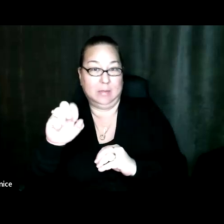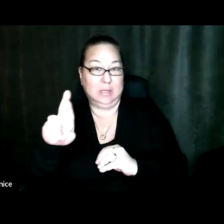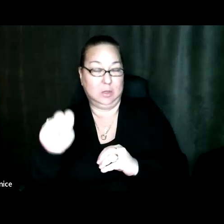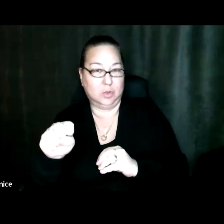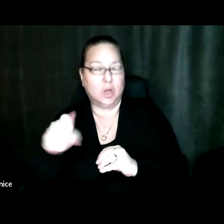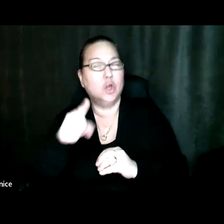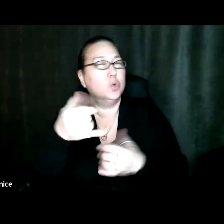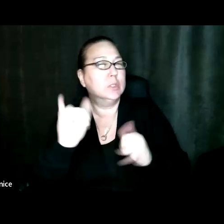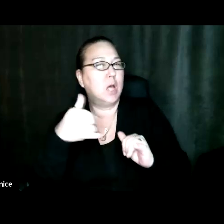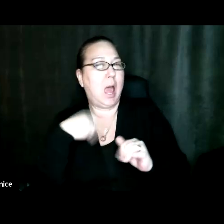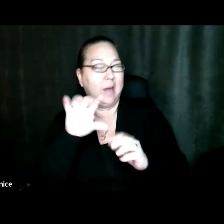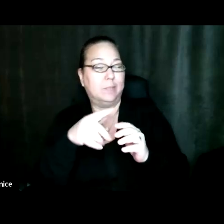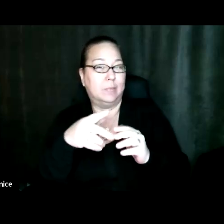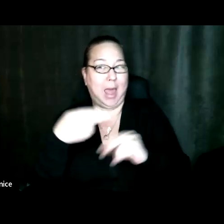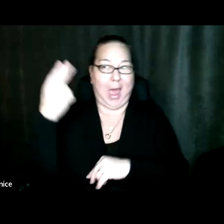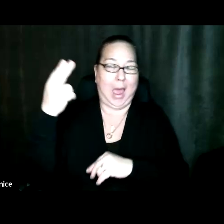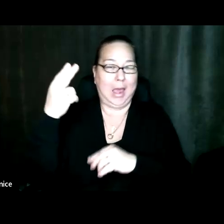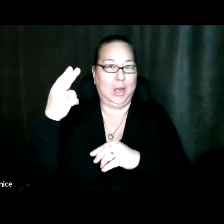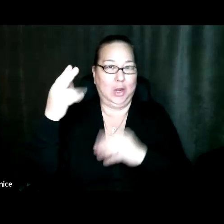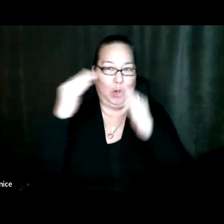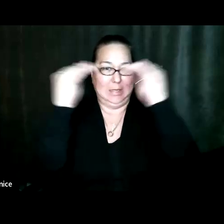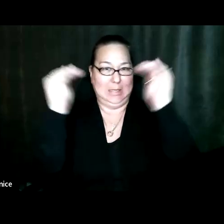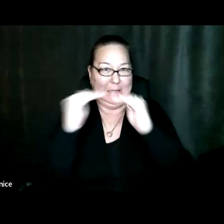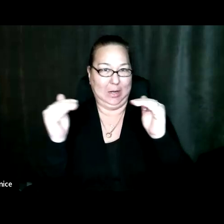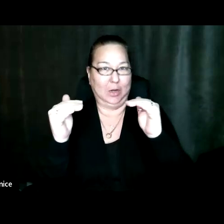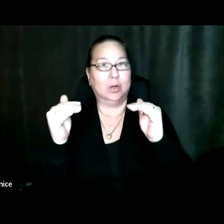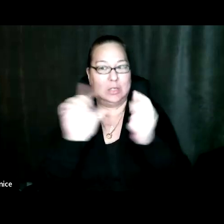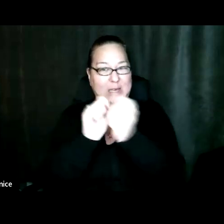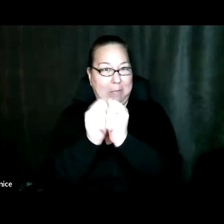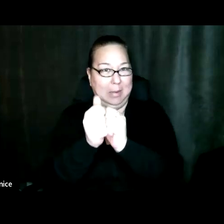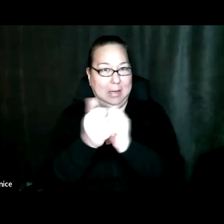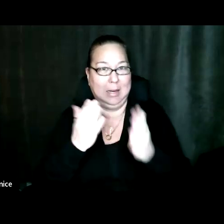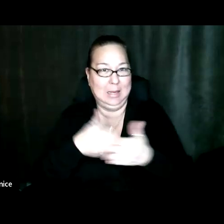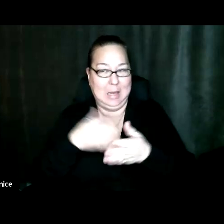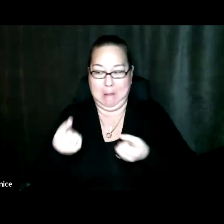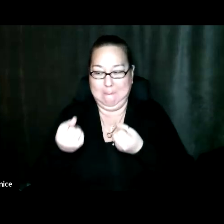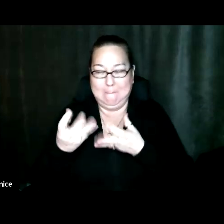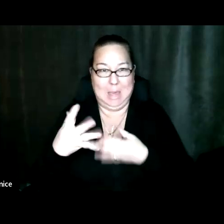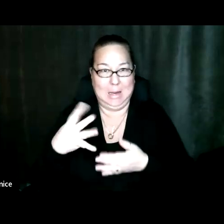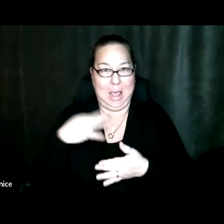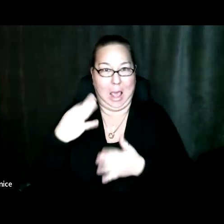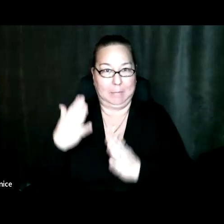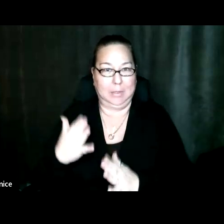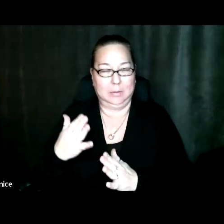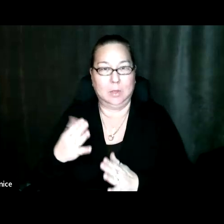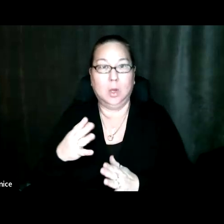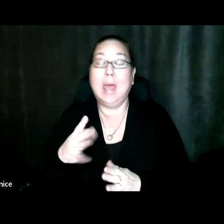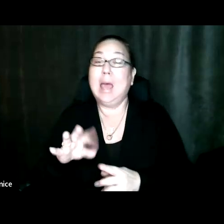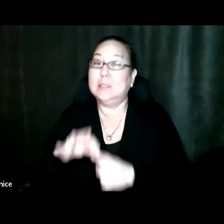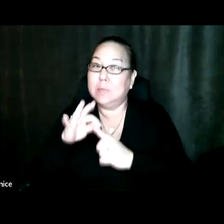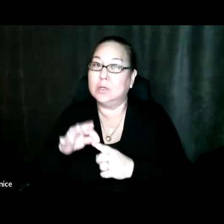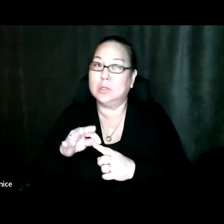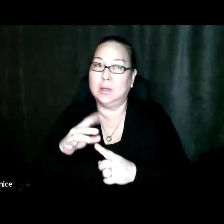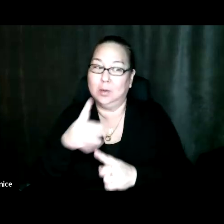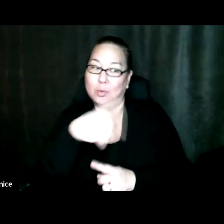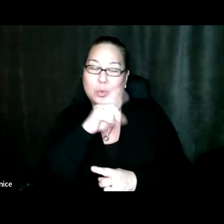tiers competing against many more applicants, particularly those who do not receive bonus points, those students